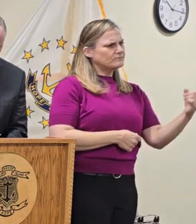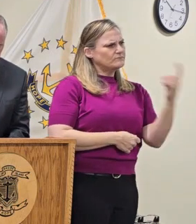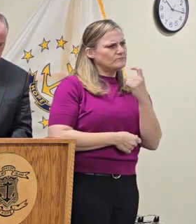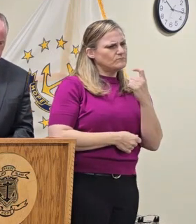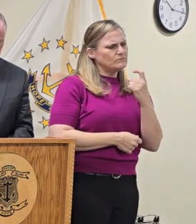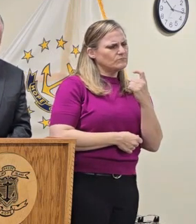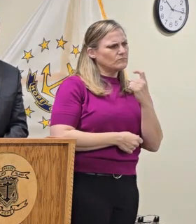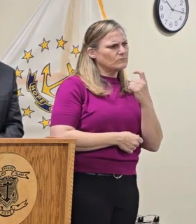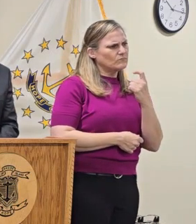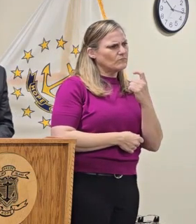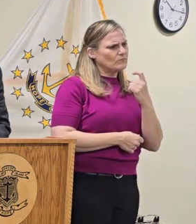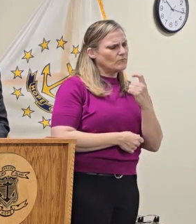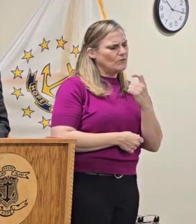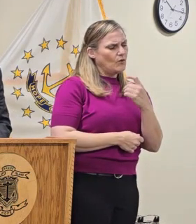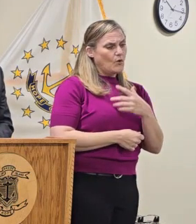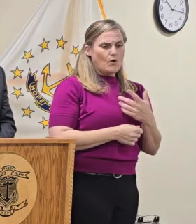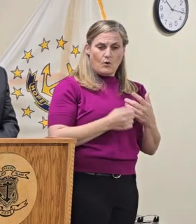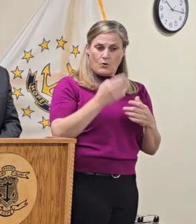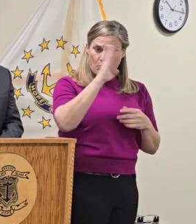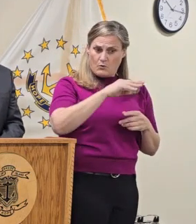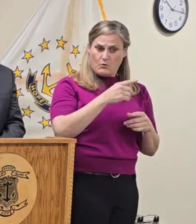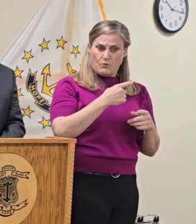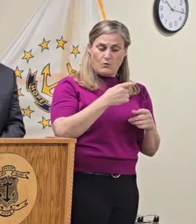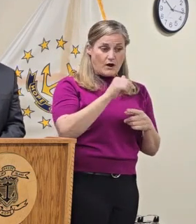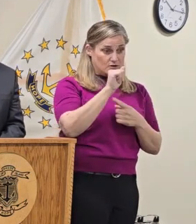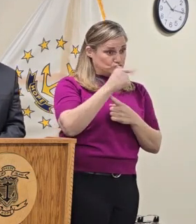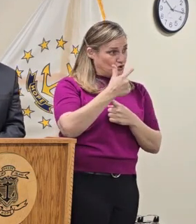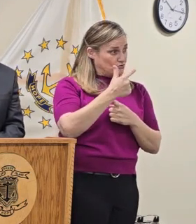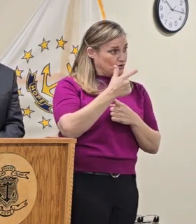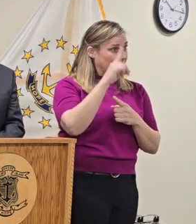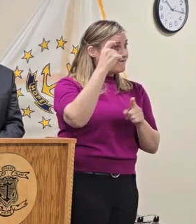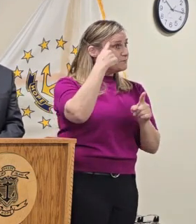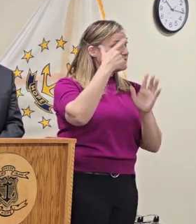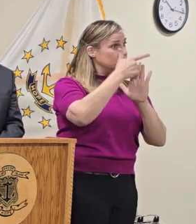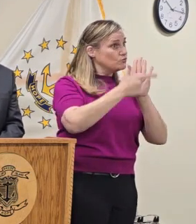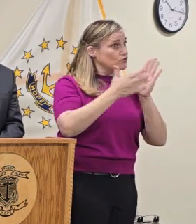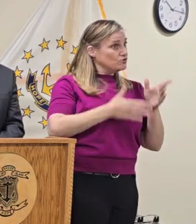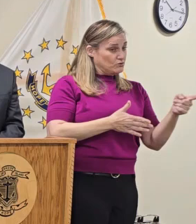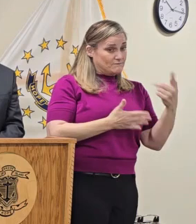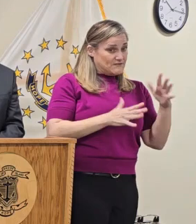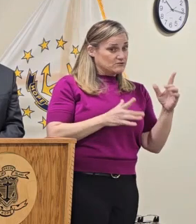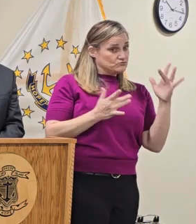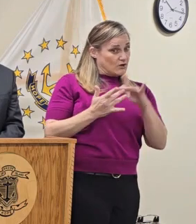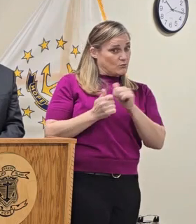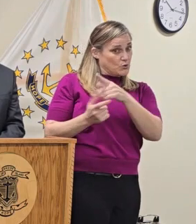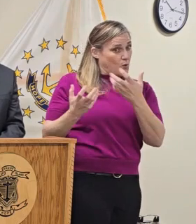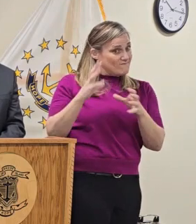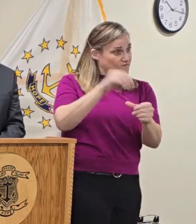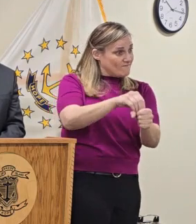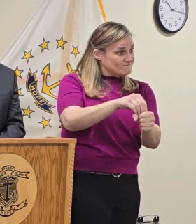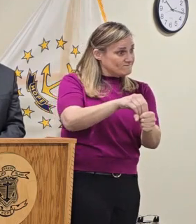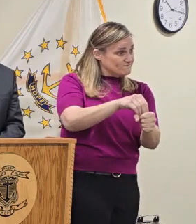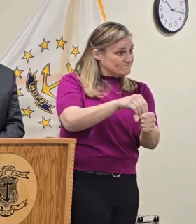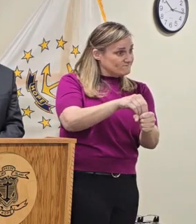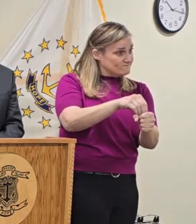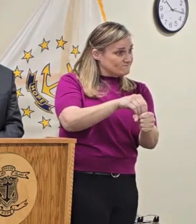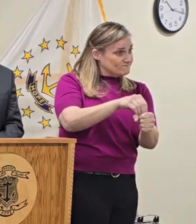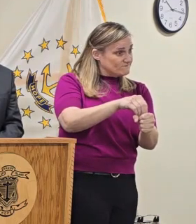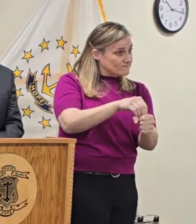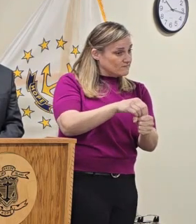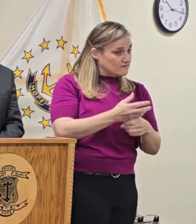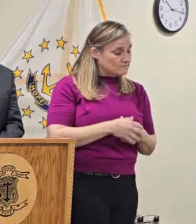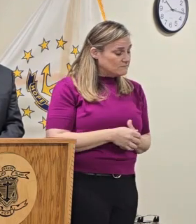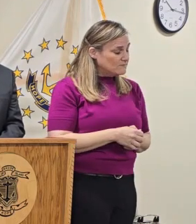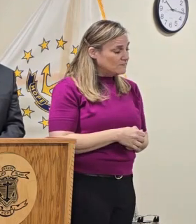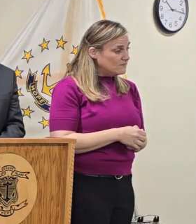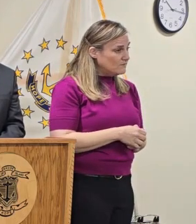him, and why didn't you respond to him since March 15th? Well, first of all, I did get a text from the Attorney General on March